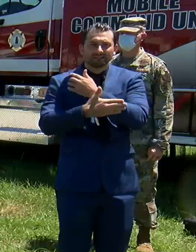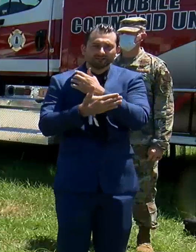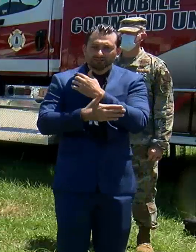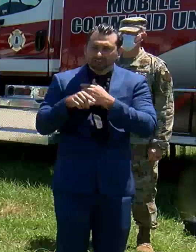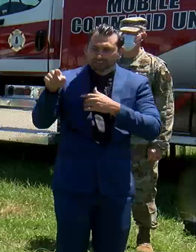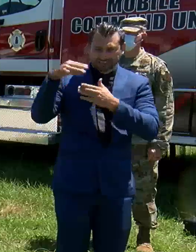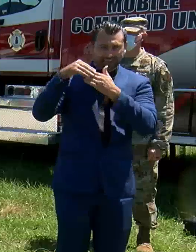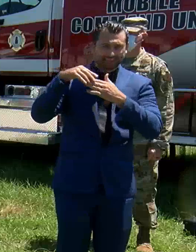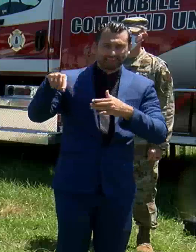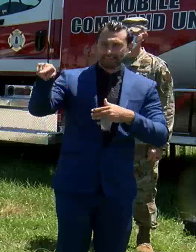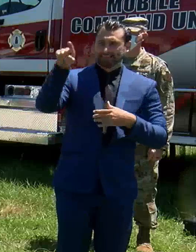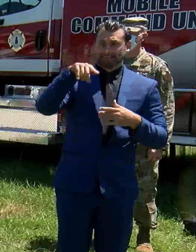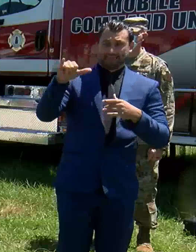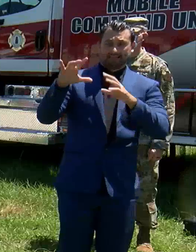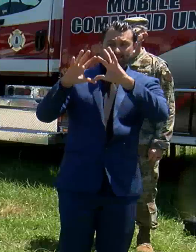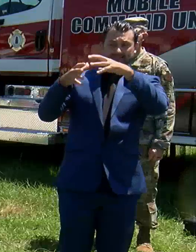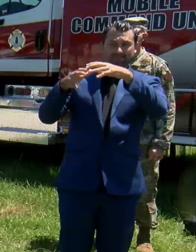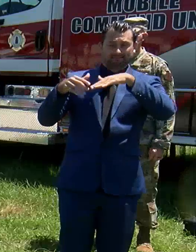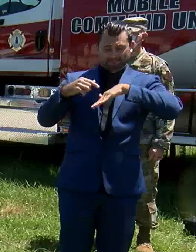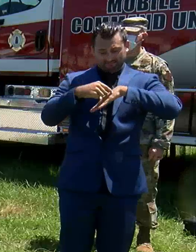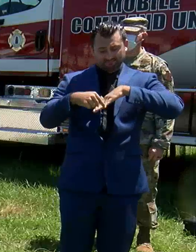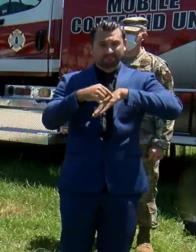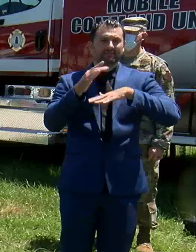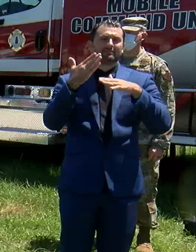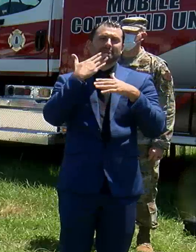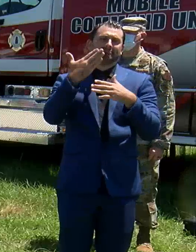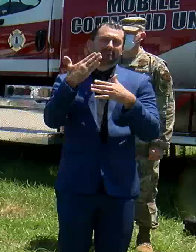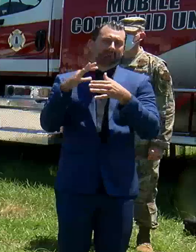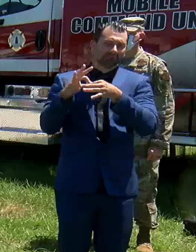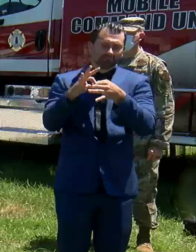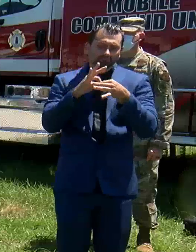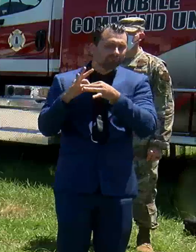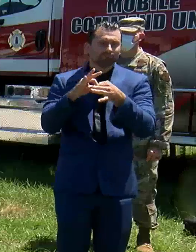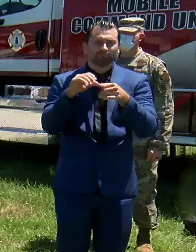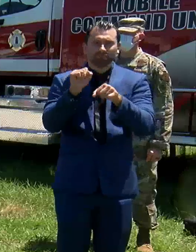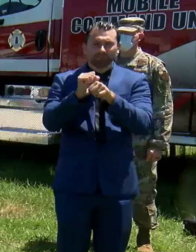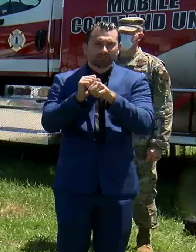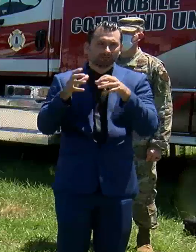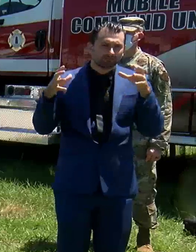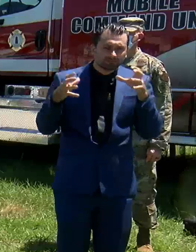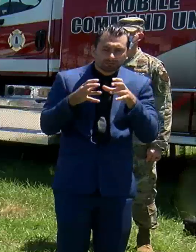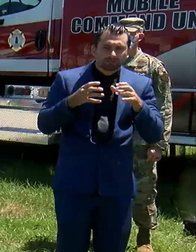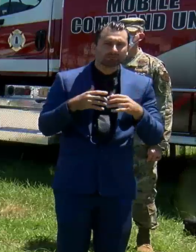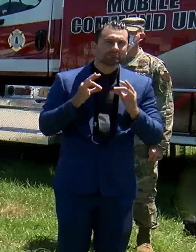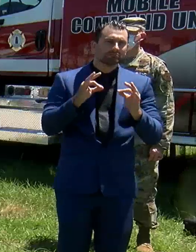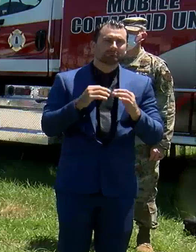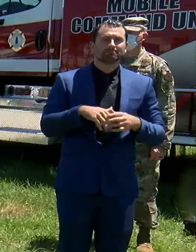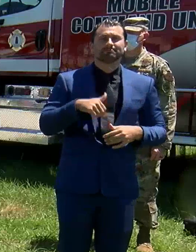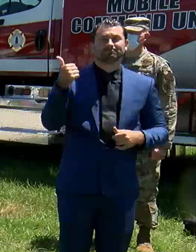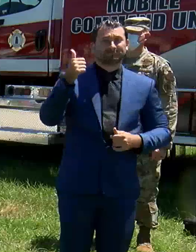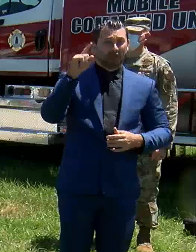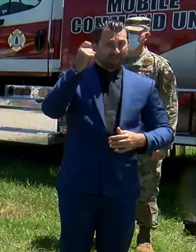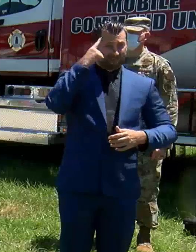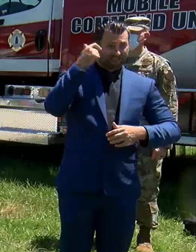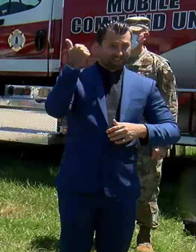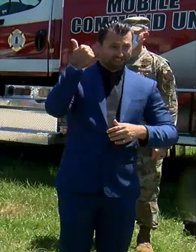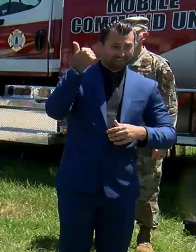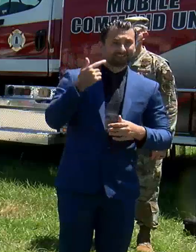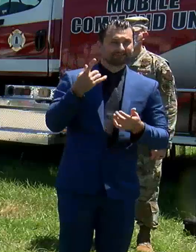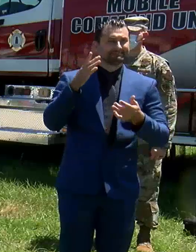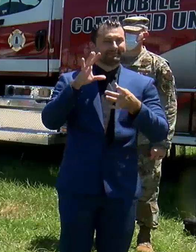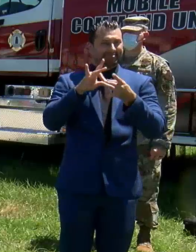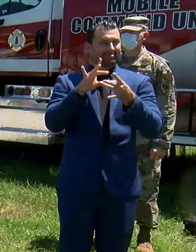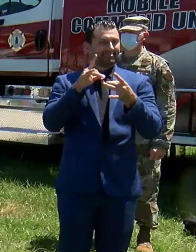our PPE efforts. I won't re-go over the numbers. We're at 8 million masks right now for long-term care facilities. Another 500,000 went